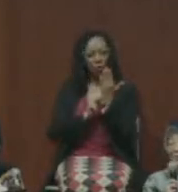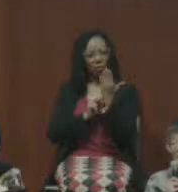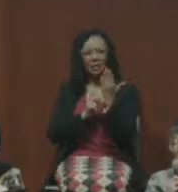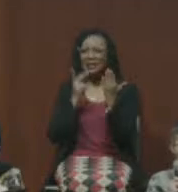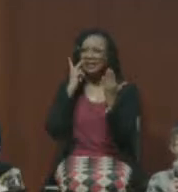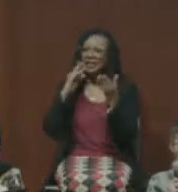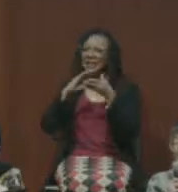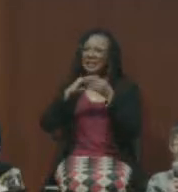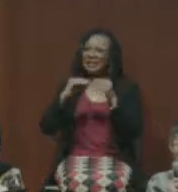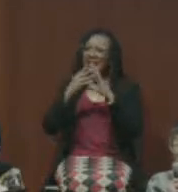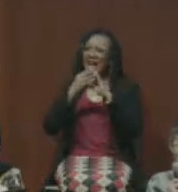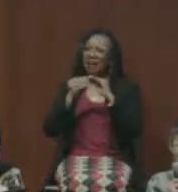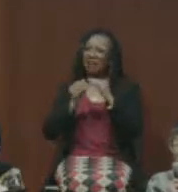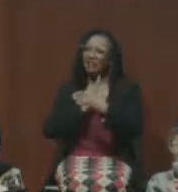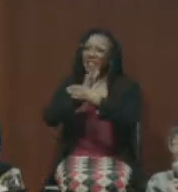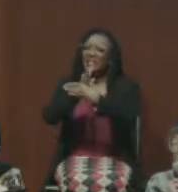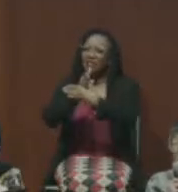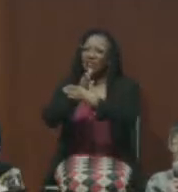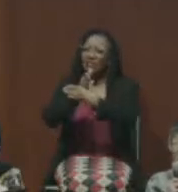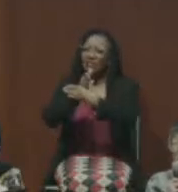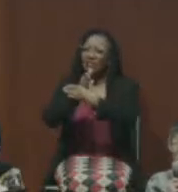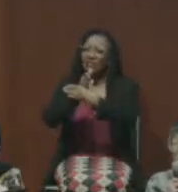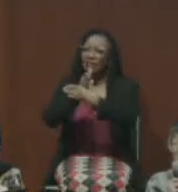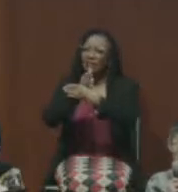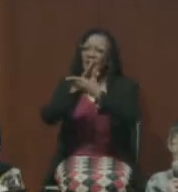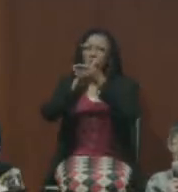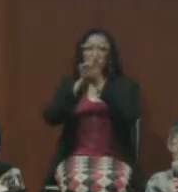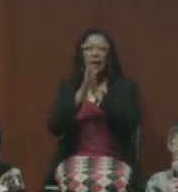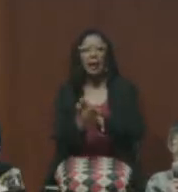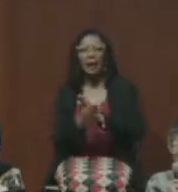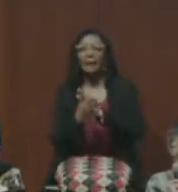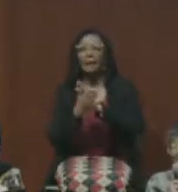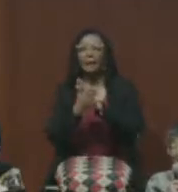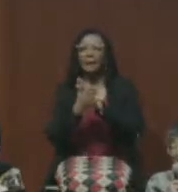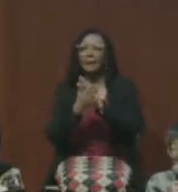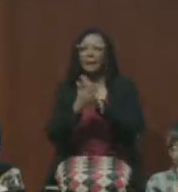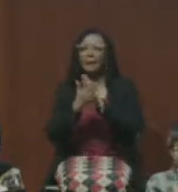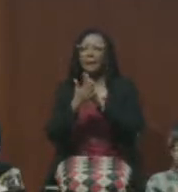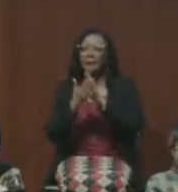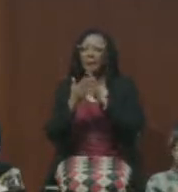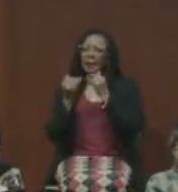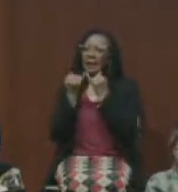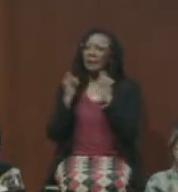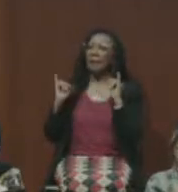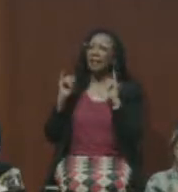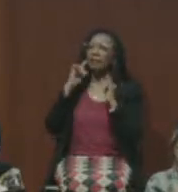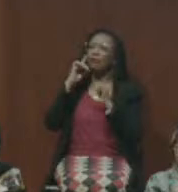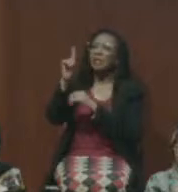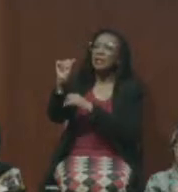narrative intervention into these myths of state dependency.